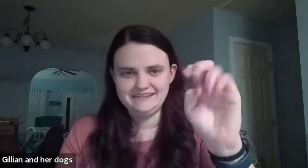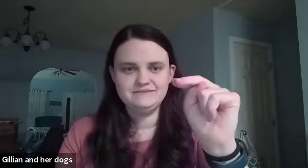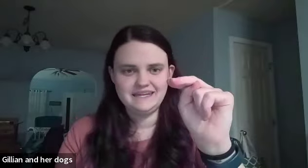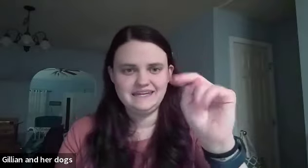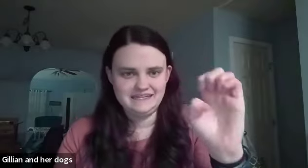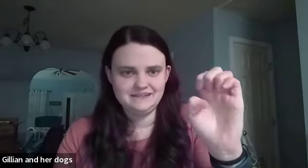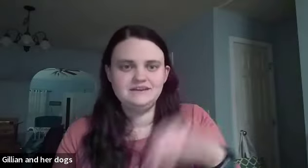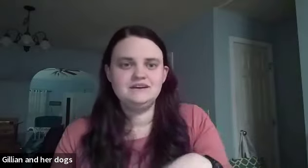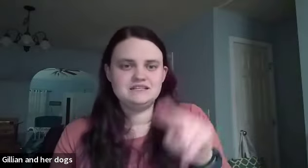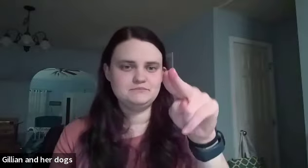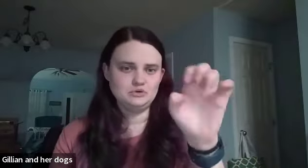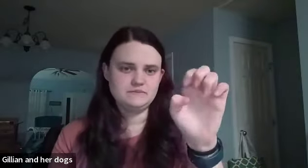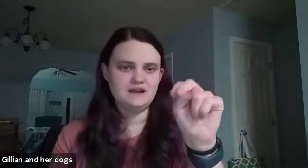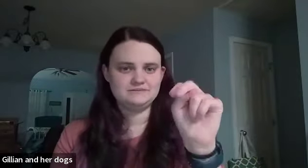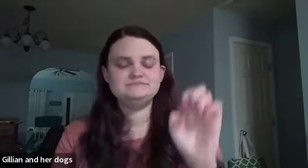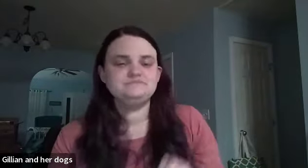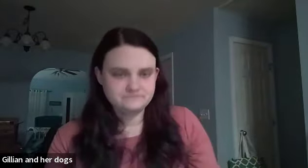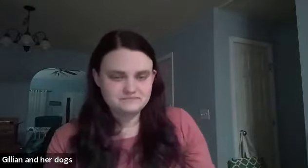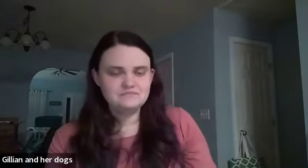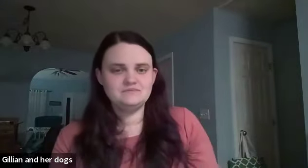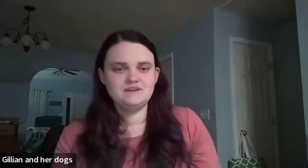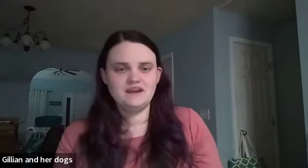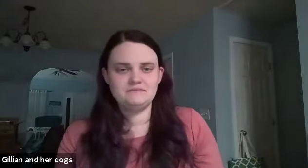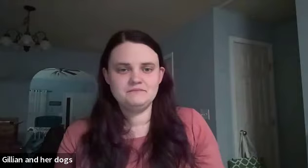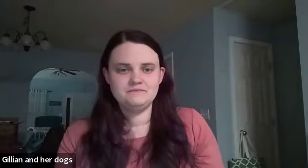E, that NE, because it pulls back. Okay.